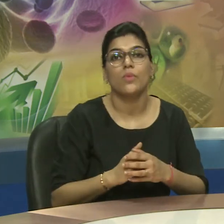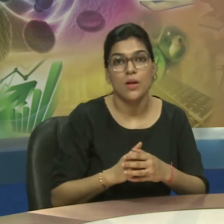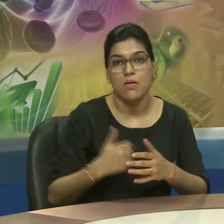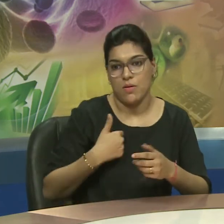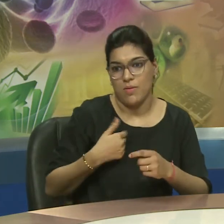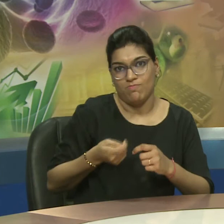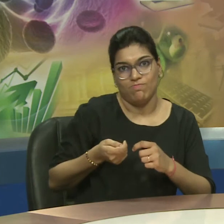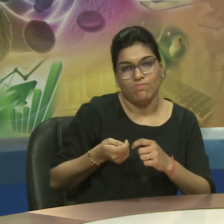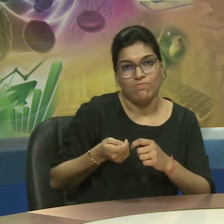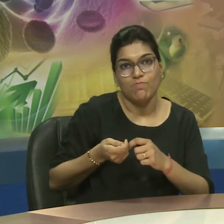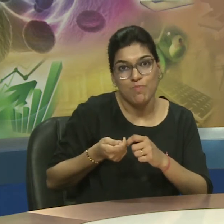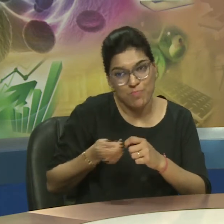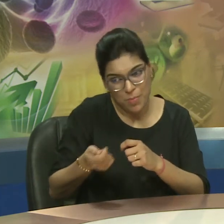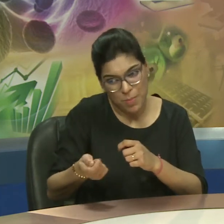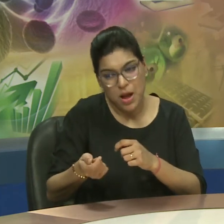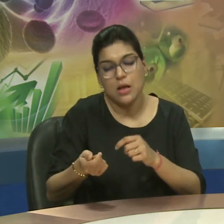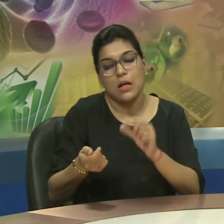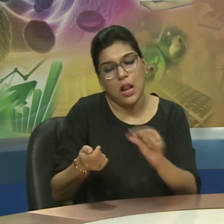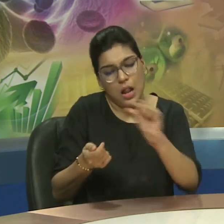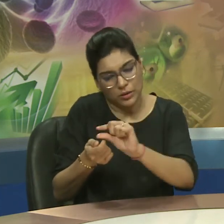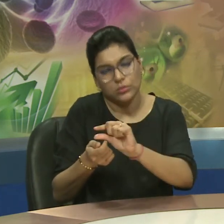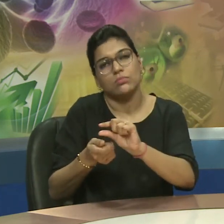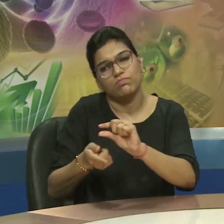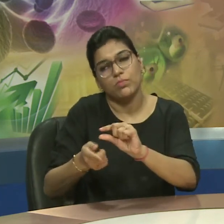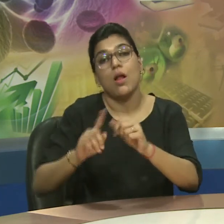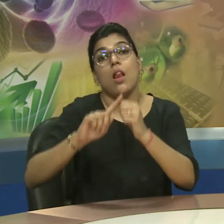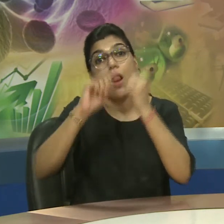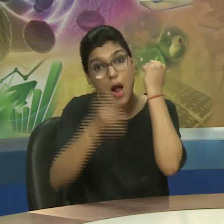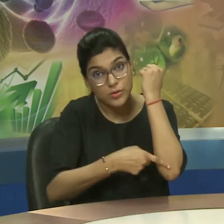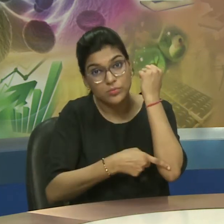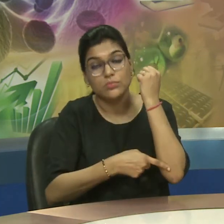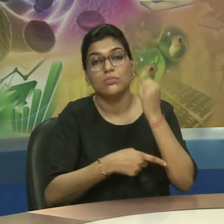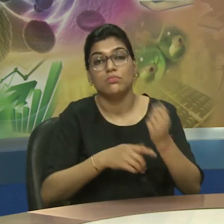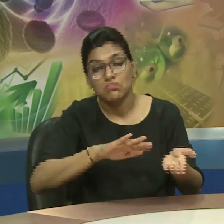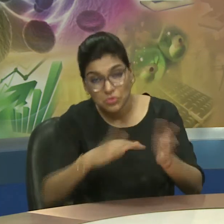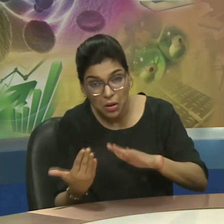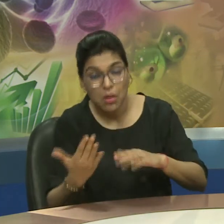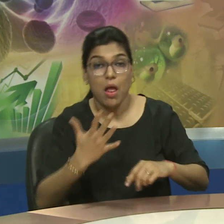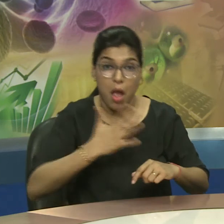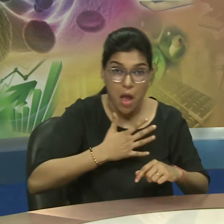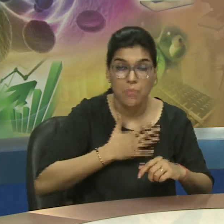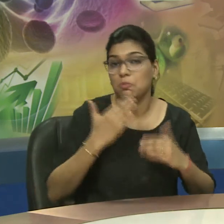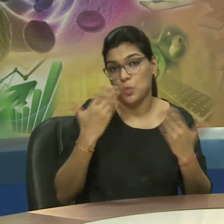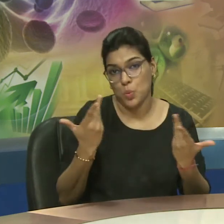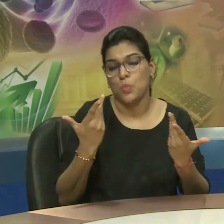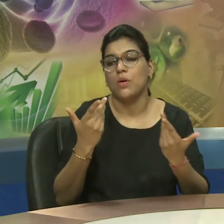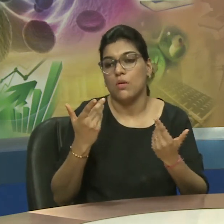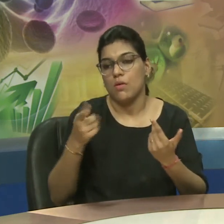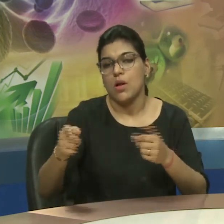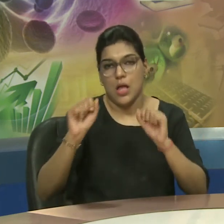policy. In last, life insurance, premium depends upon